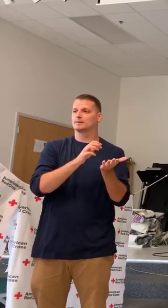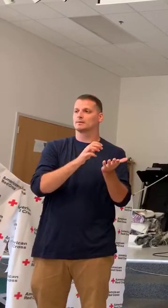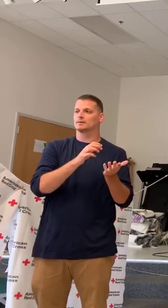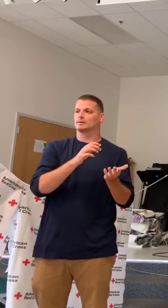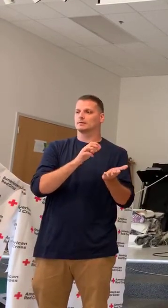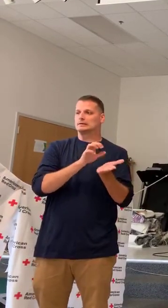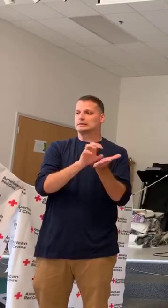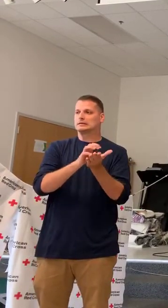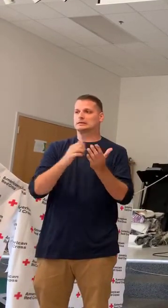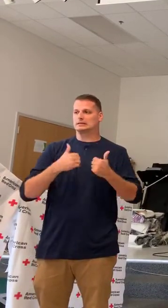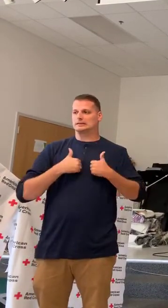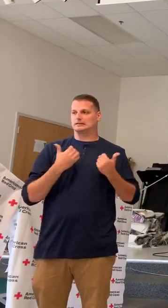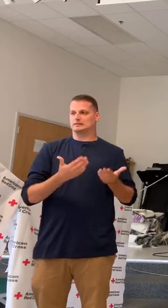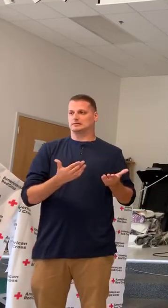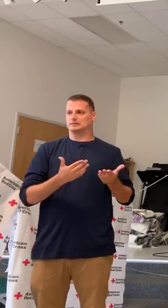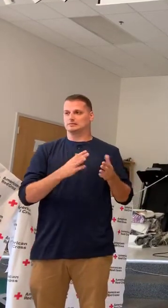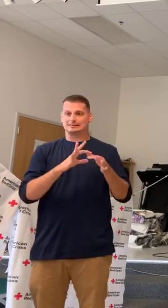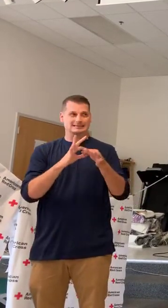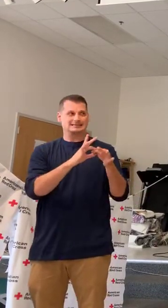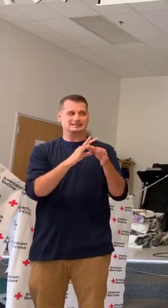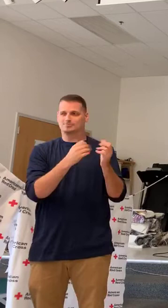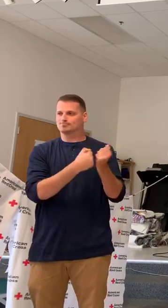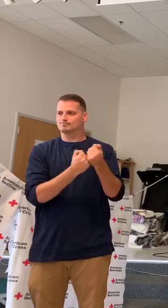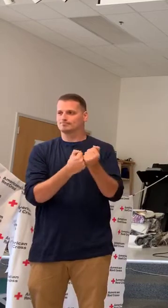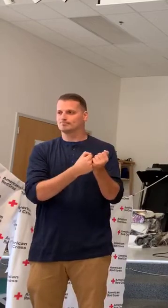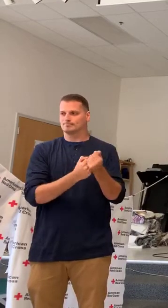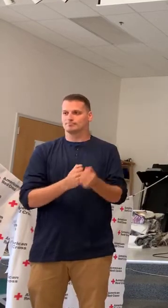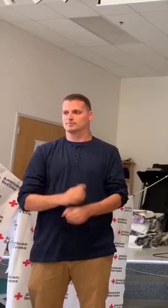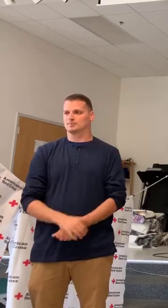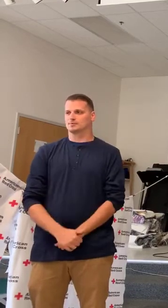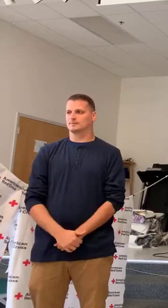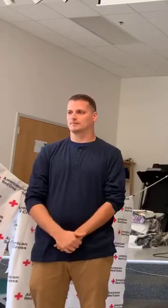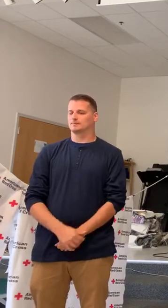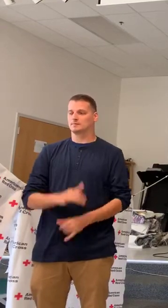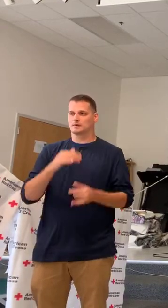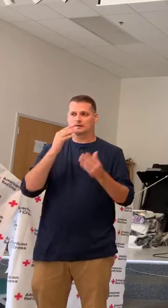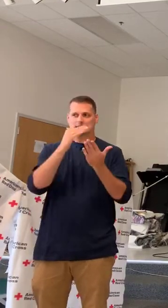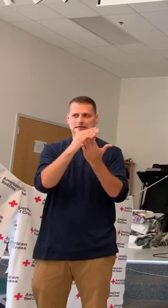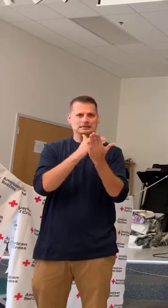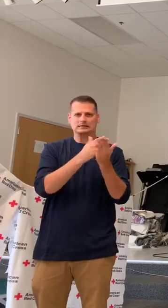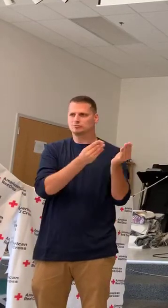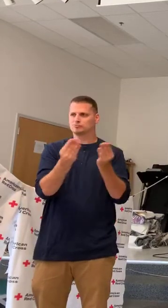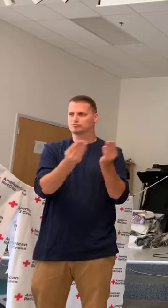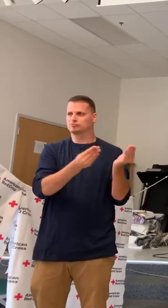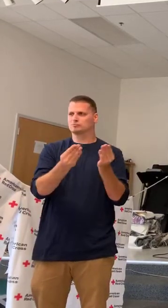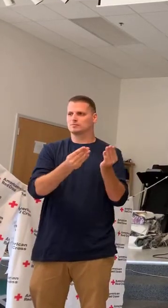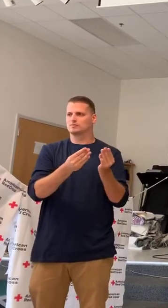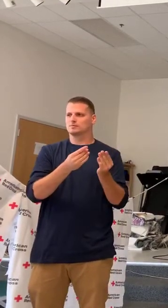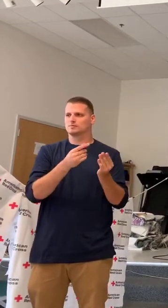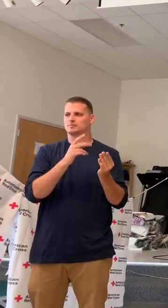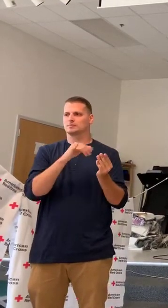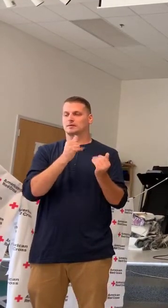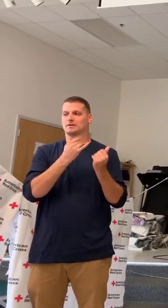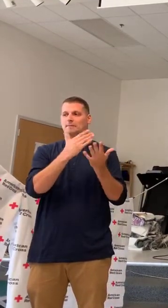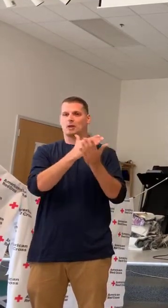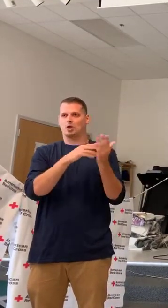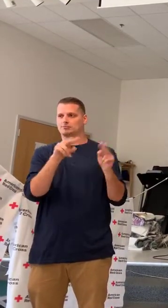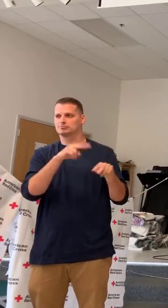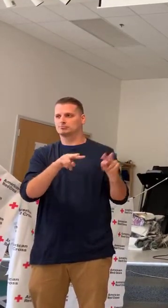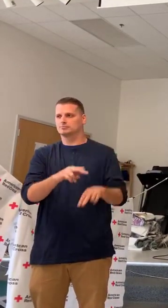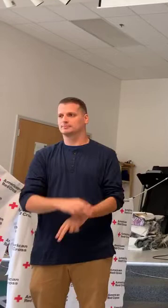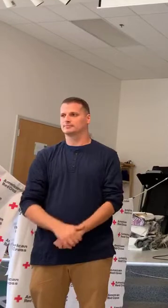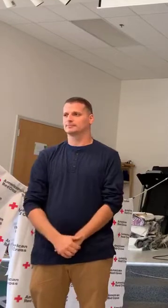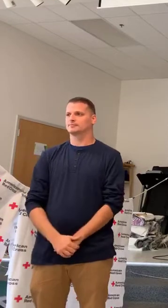So maybe we can work together on getting that list, because we're going to do that for the fire side of it, but it would also be carryover to share with the public all the